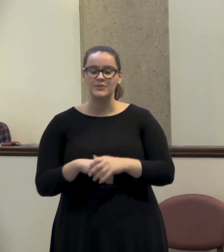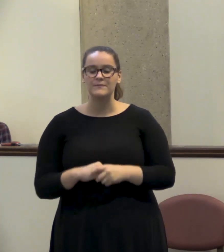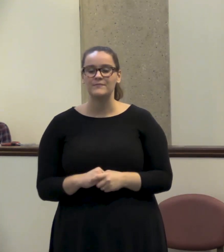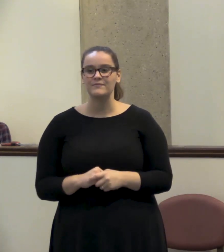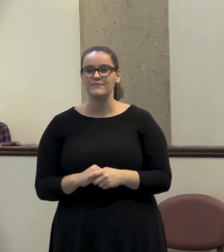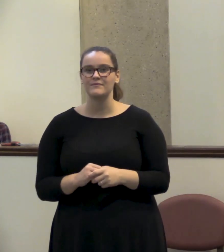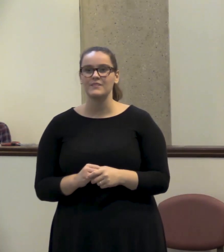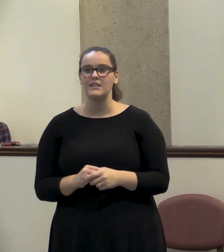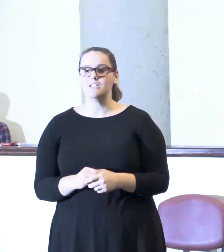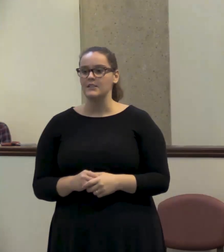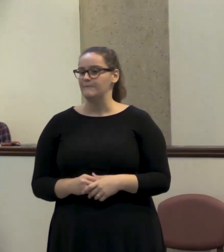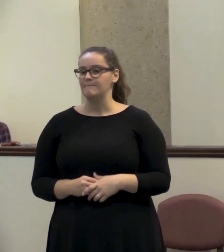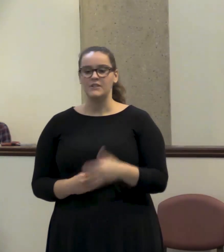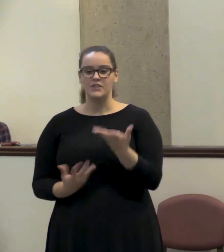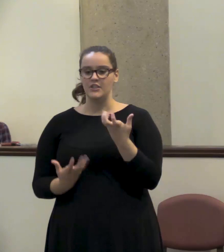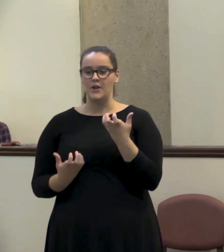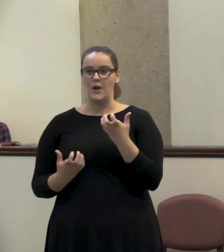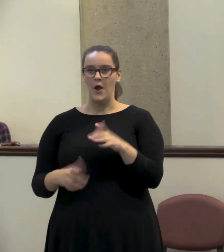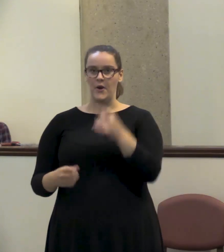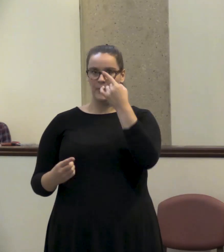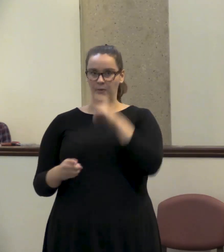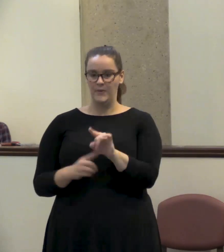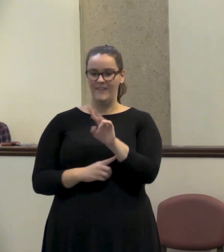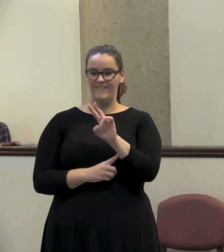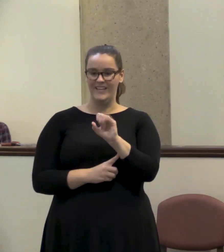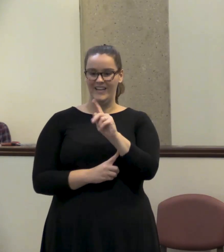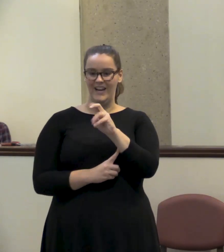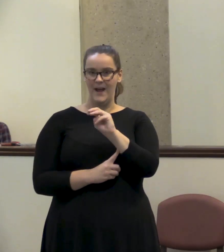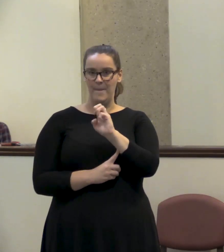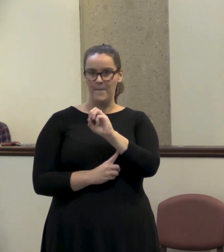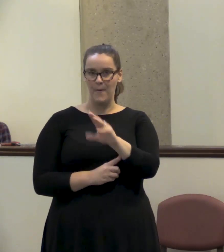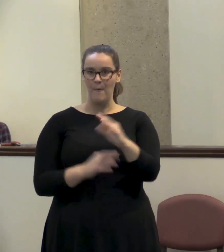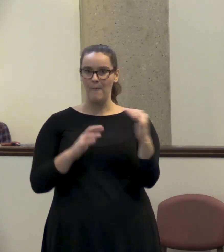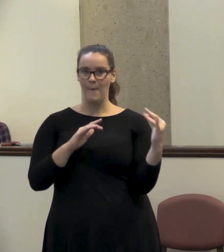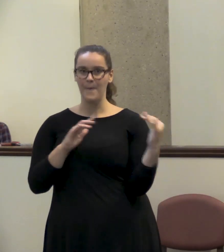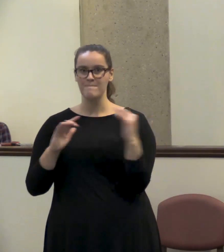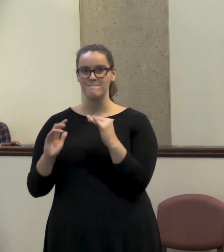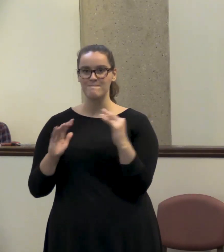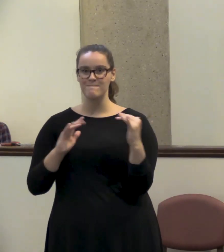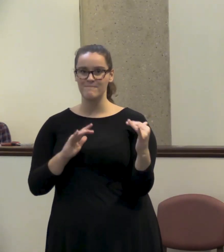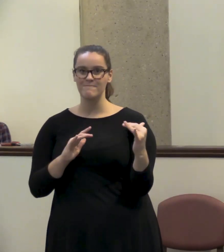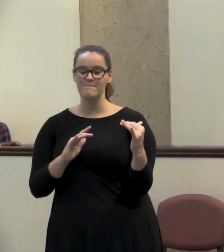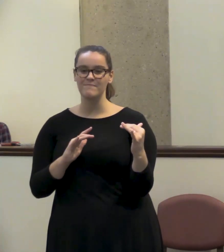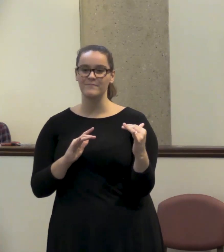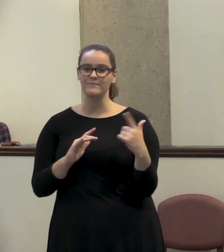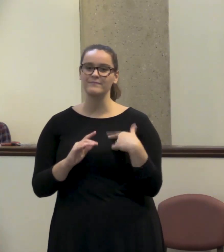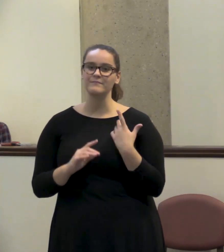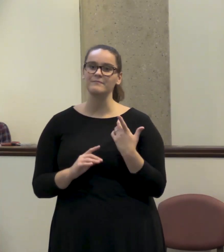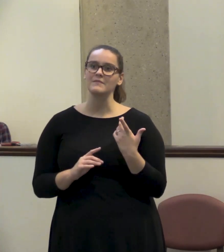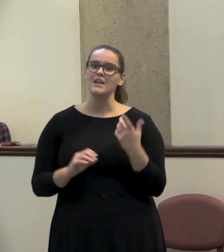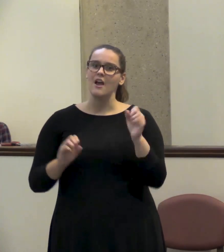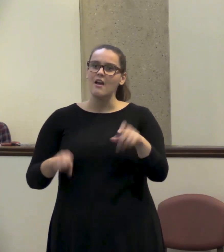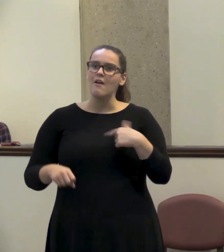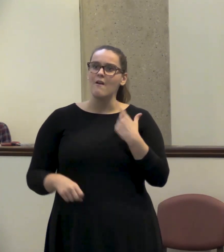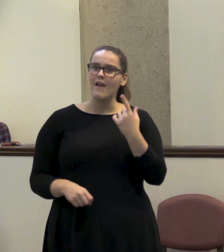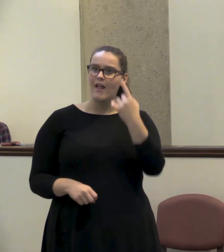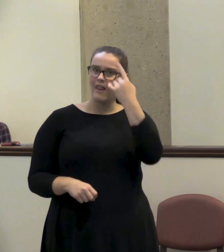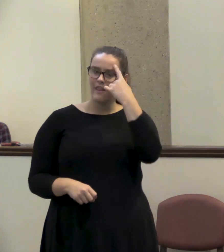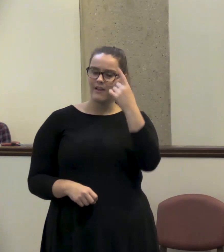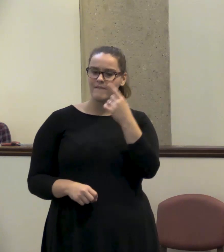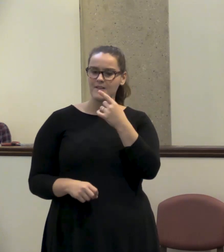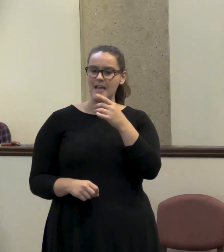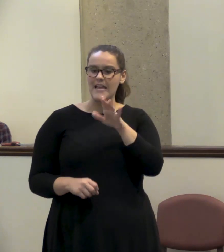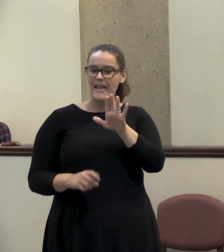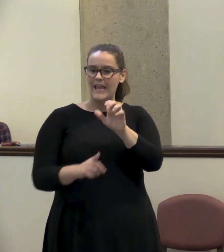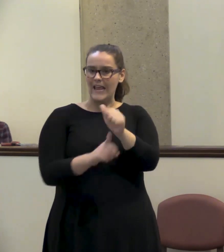War. His words that he shared against the war speak equally well to the moral imperative of addressing